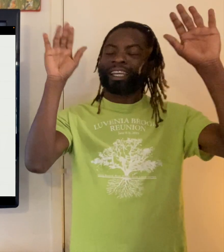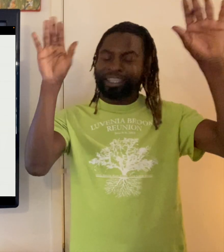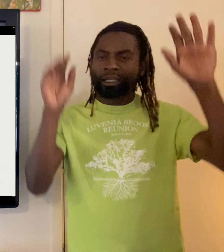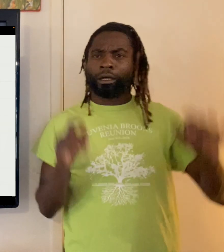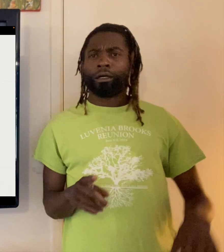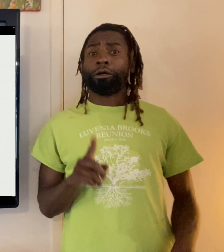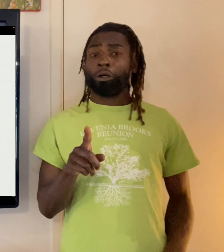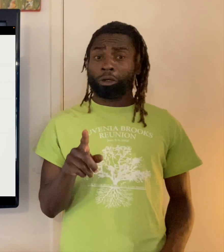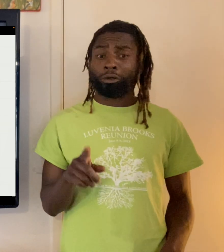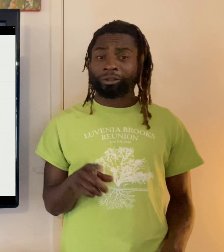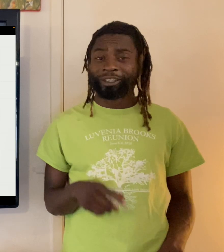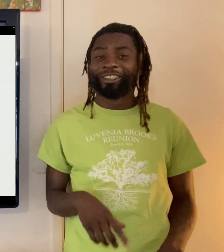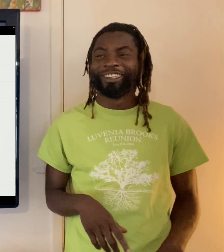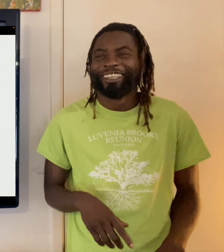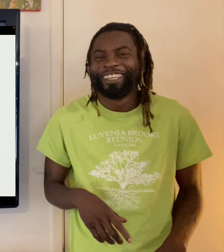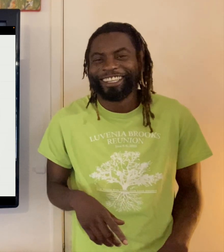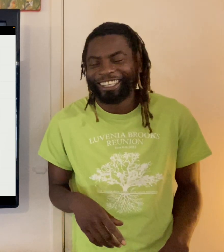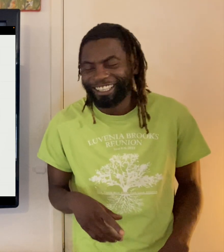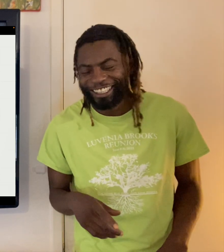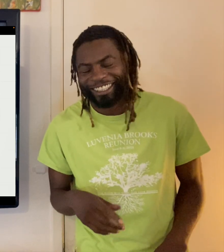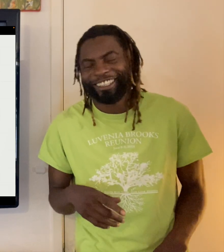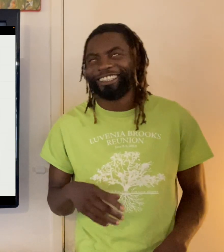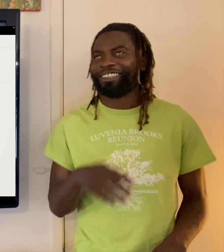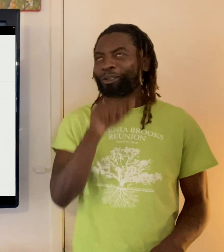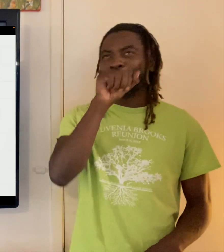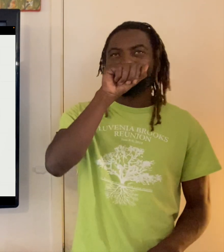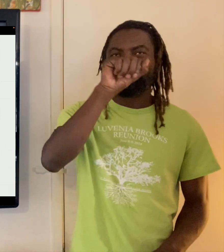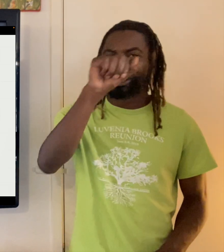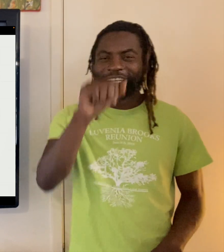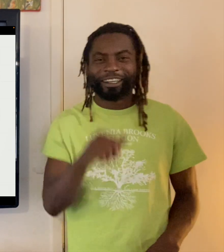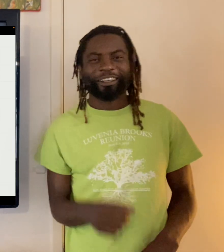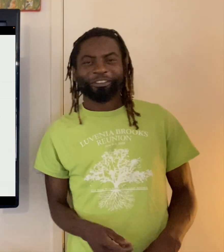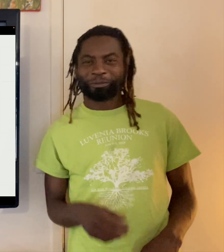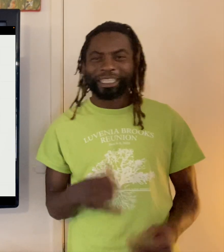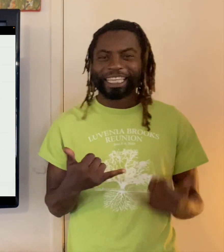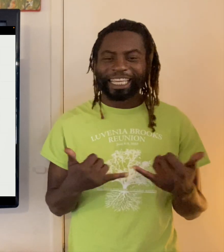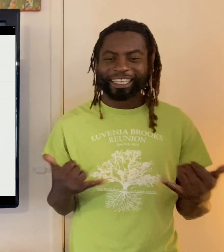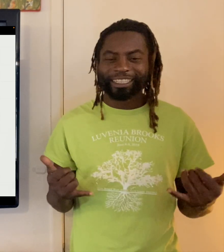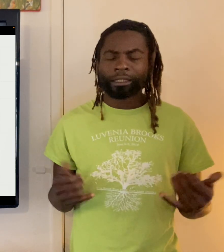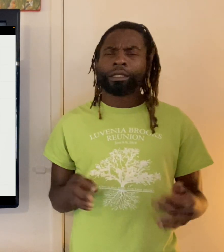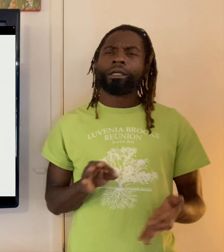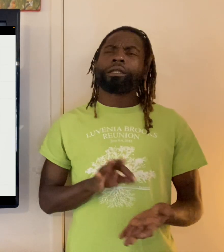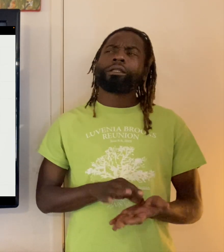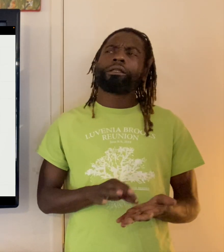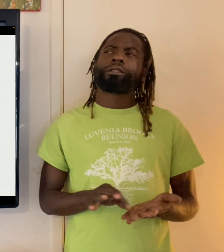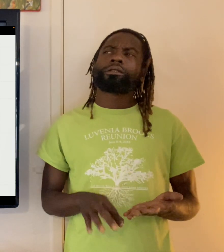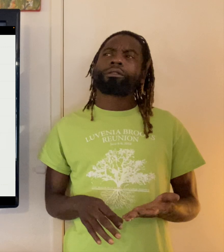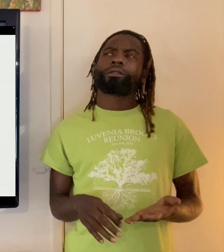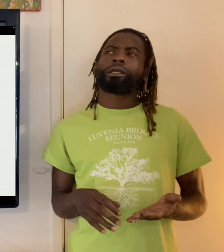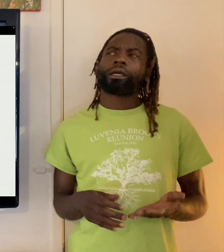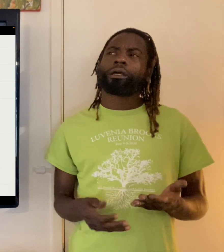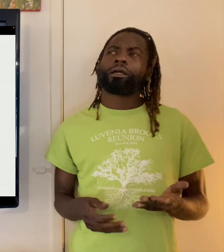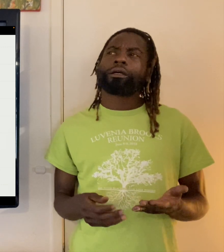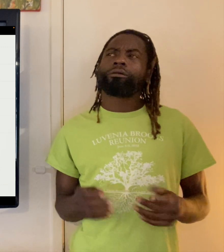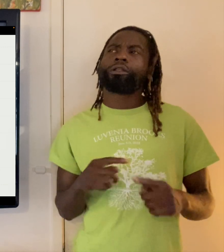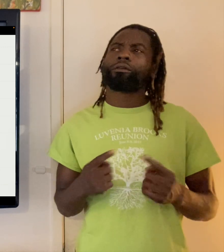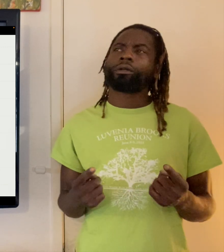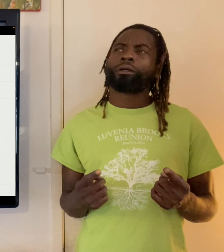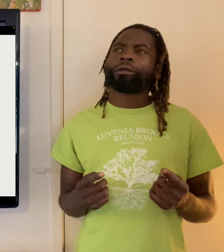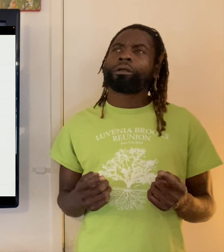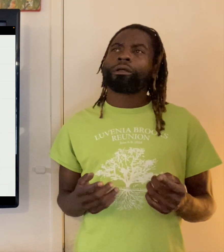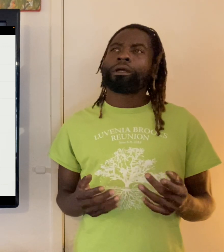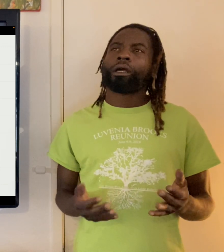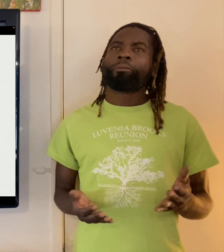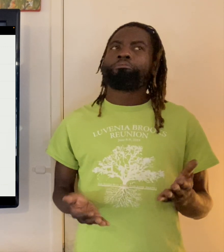you really like spaghetti. Now, let's count something else. How about the letter